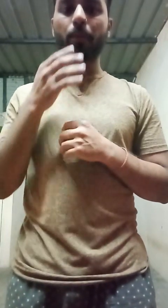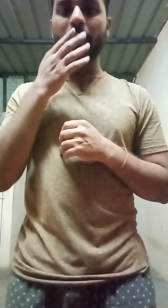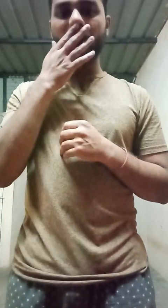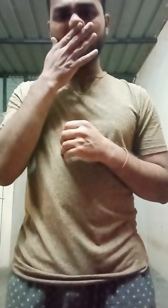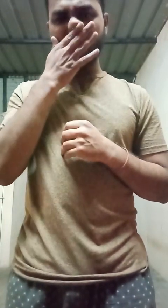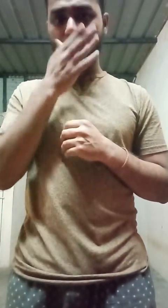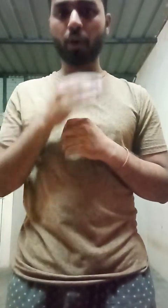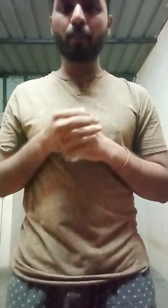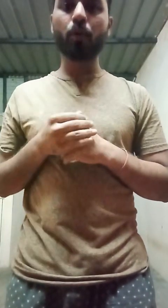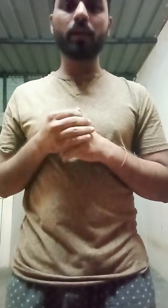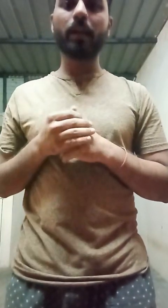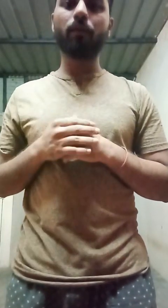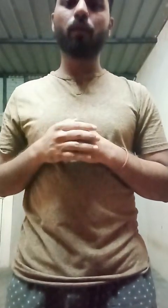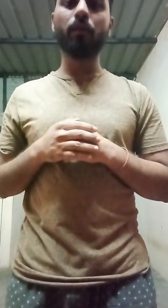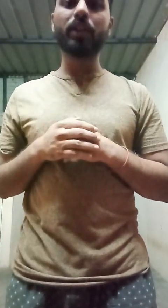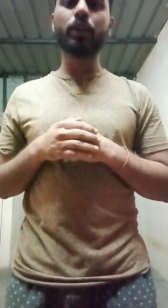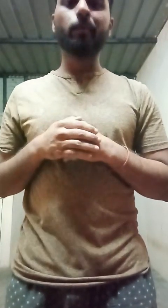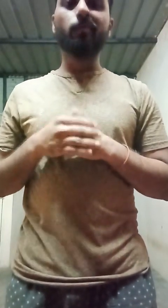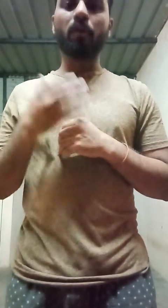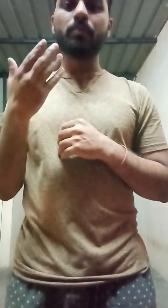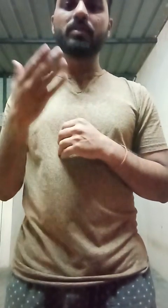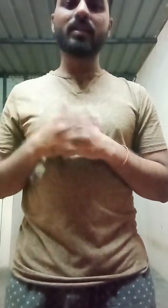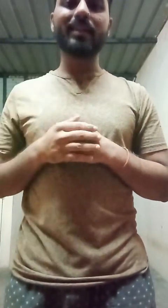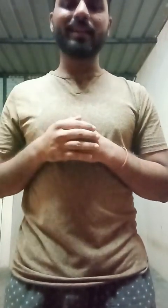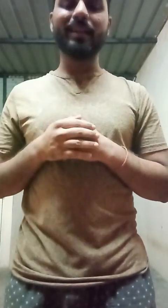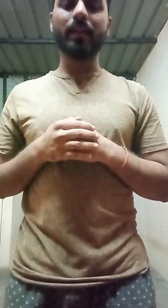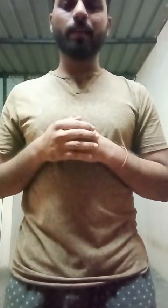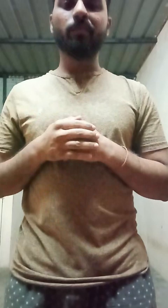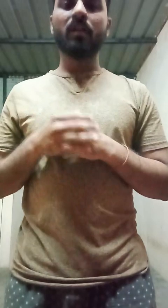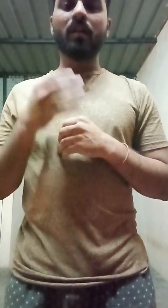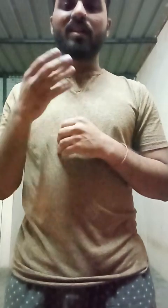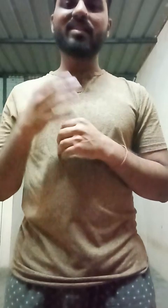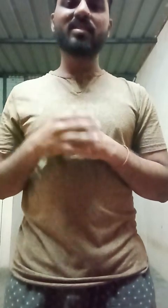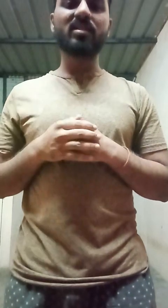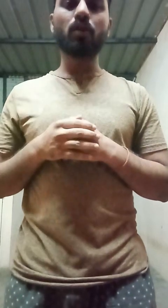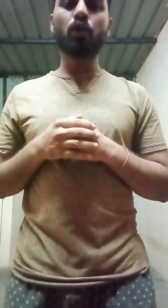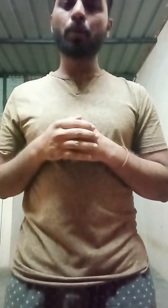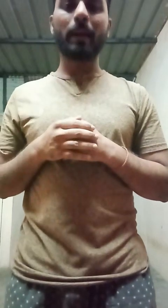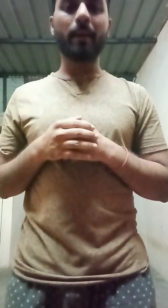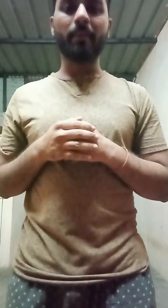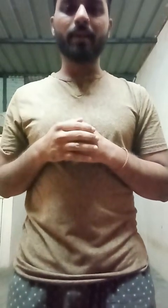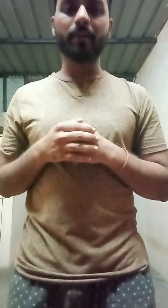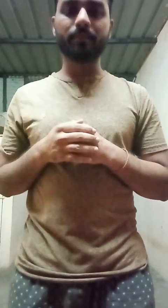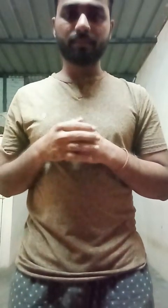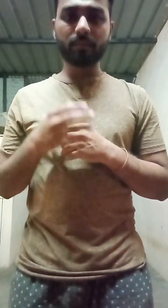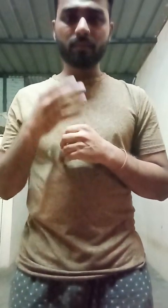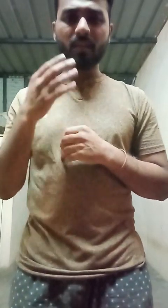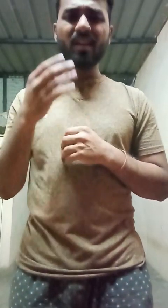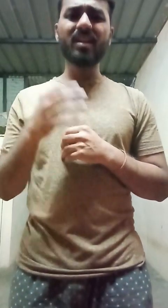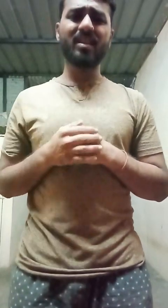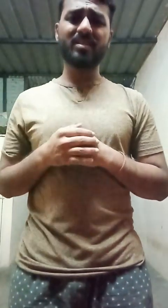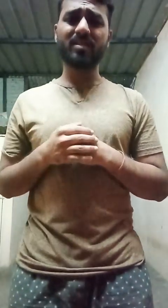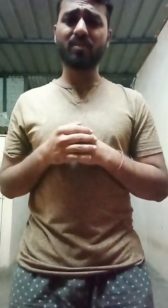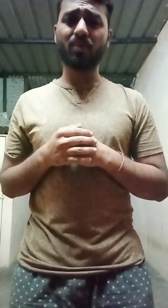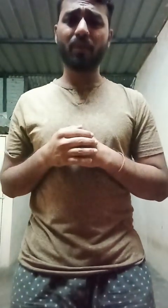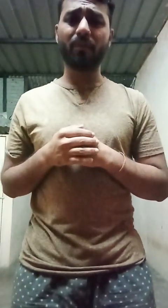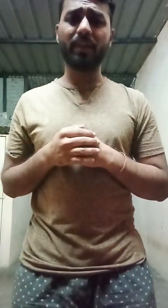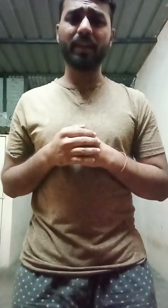blueprint or a prototype from which objects are created. Class does not occupy memory. Class is a group of